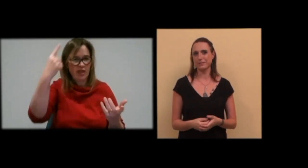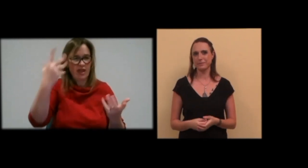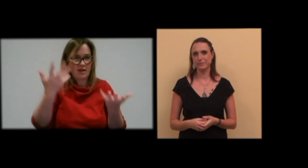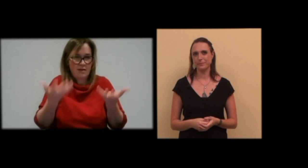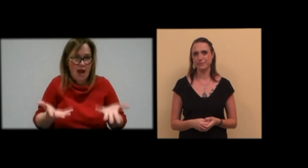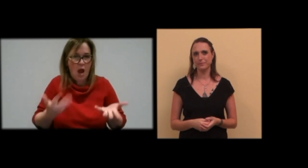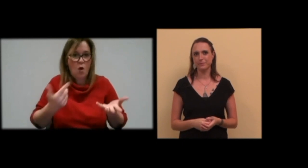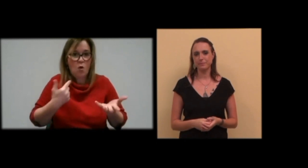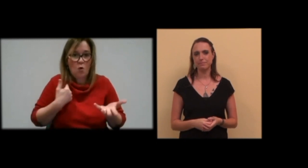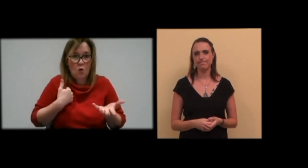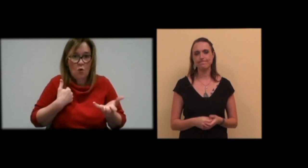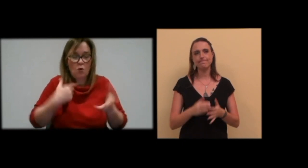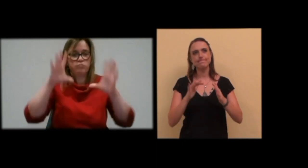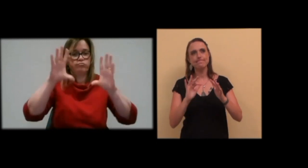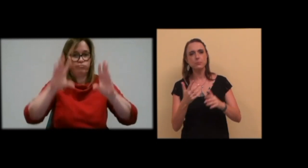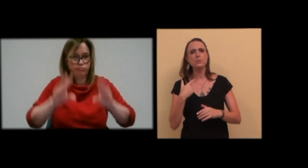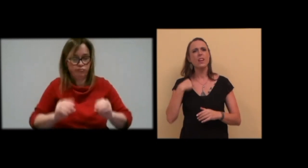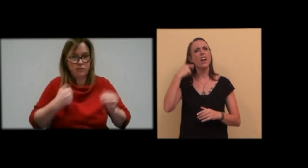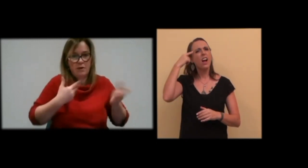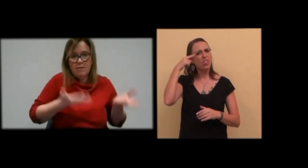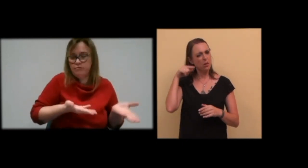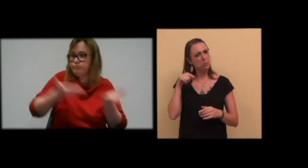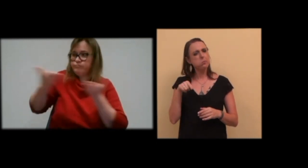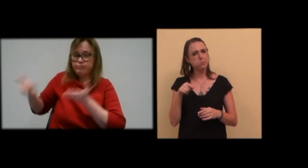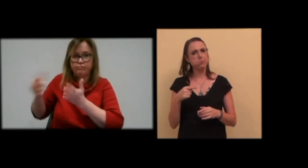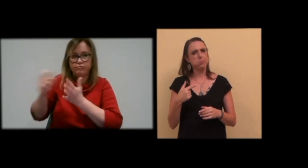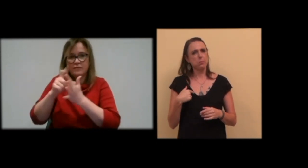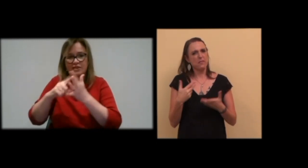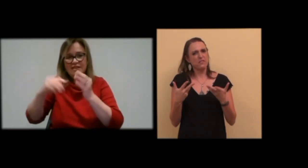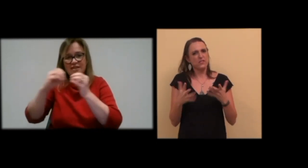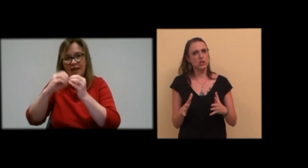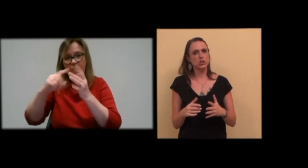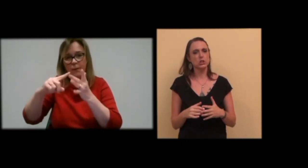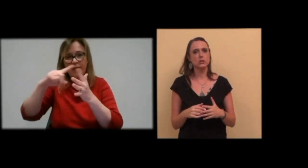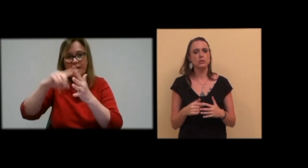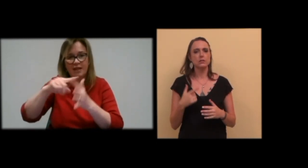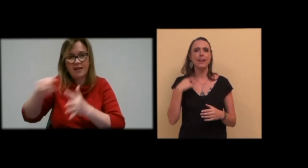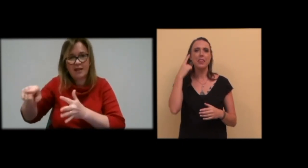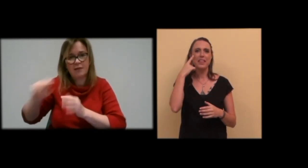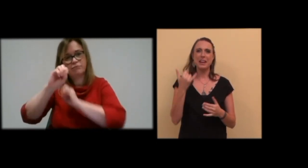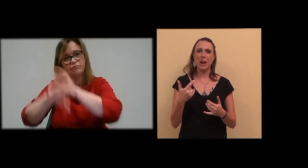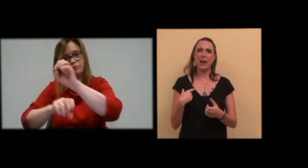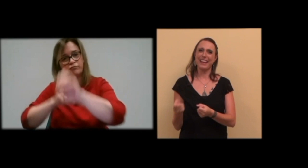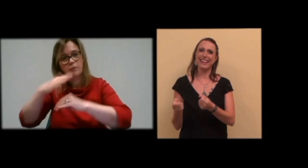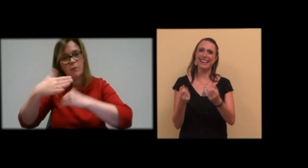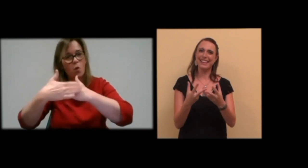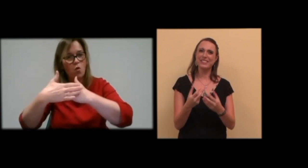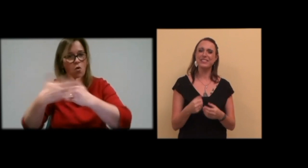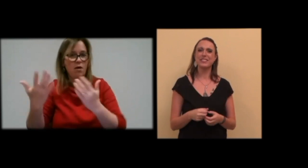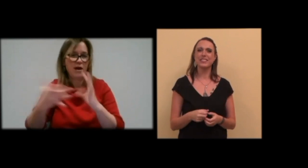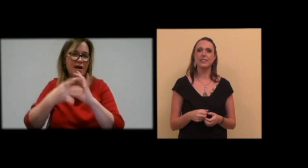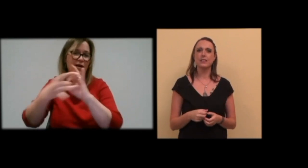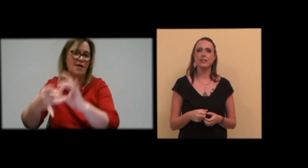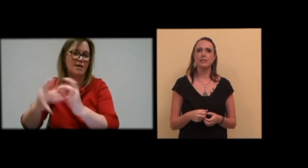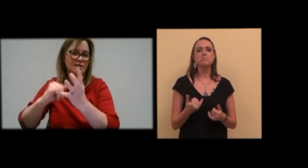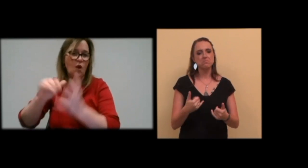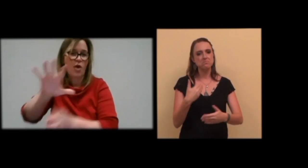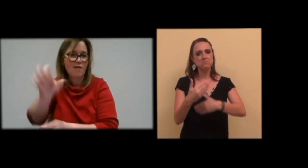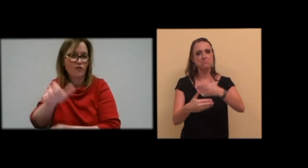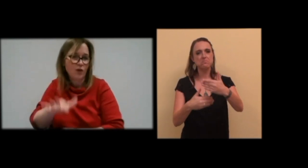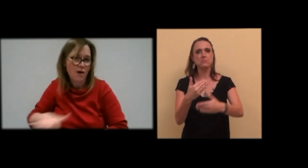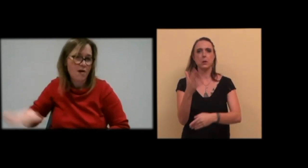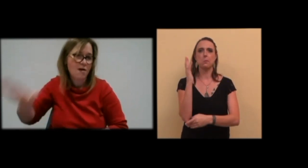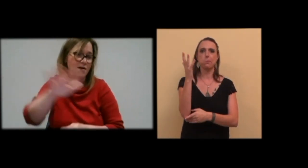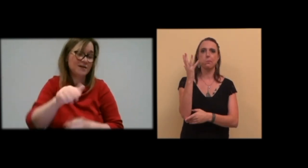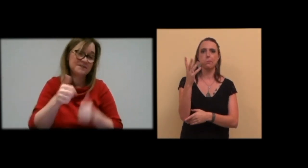can access that service as well. So I think I'm going to finish there, and I think I'm going to pass on